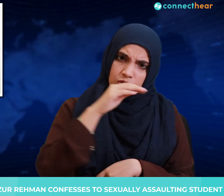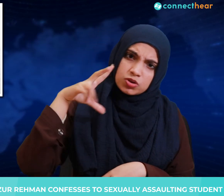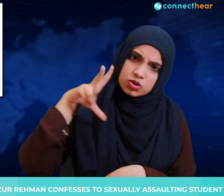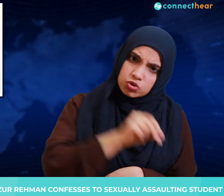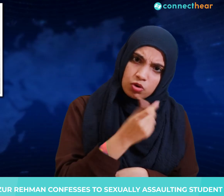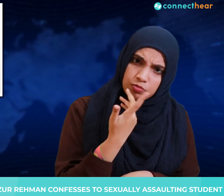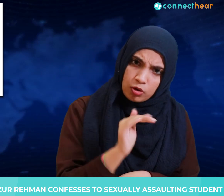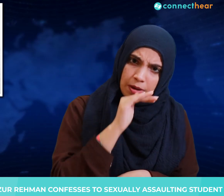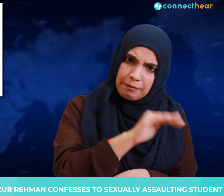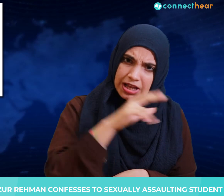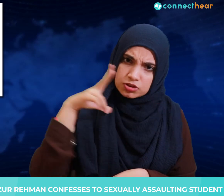on Monday.